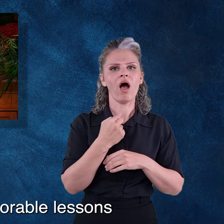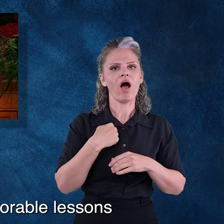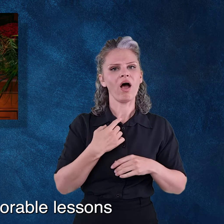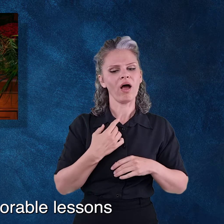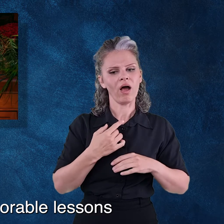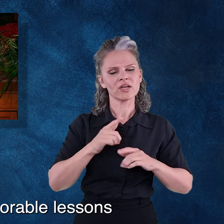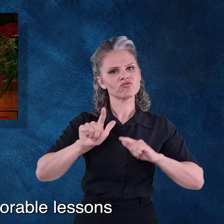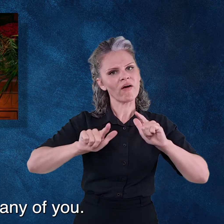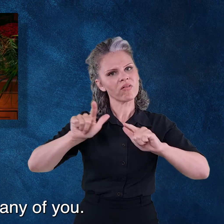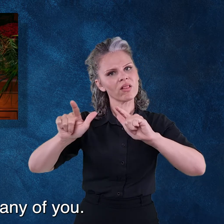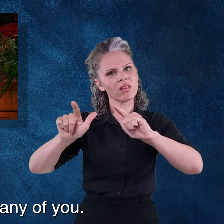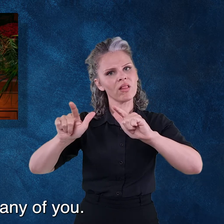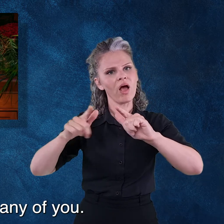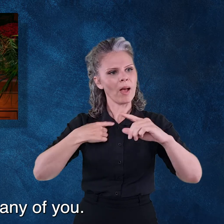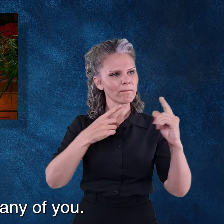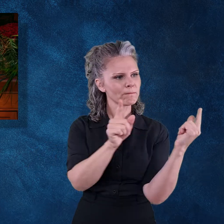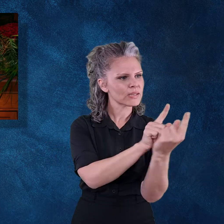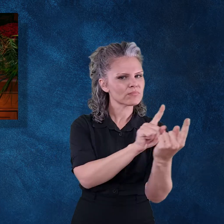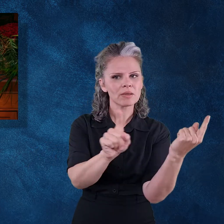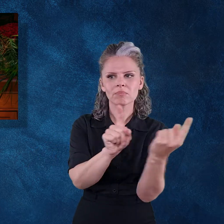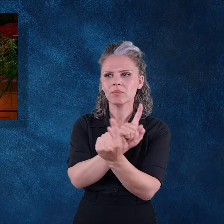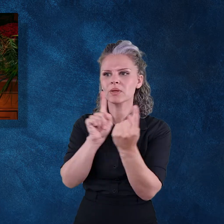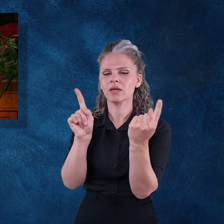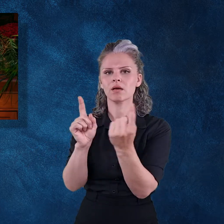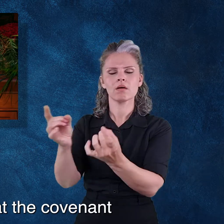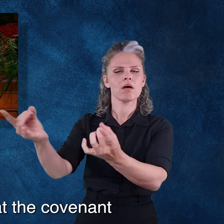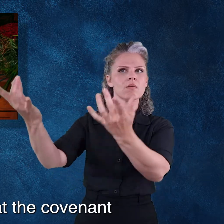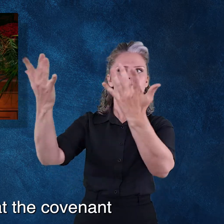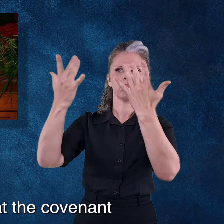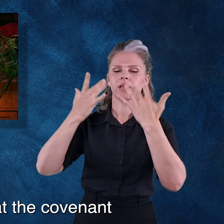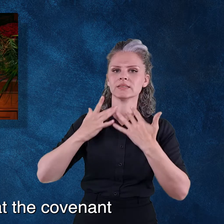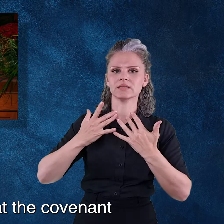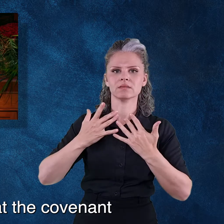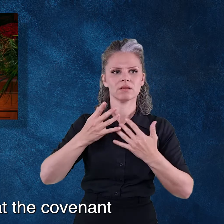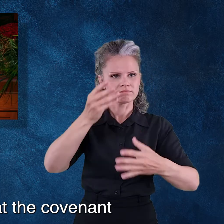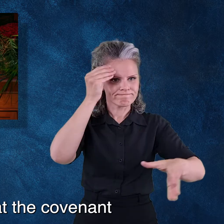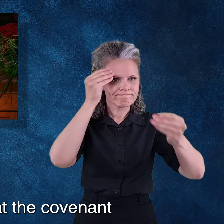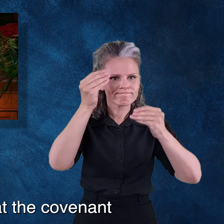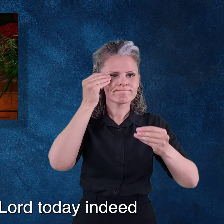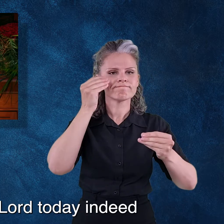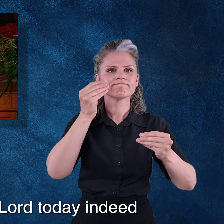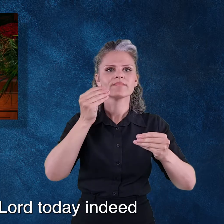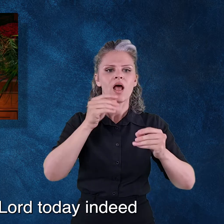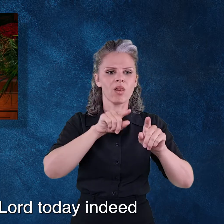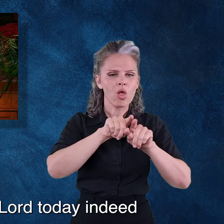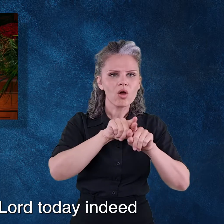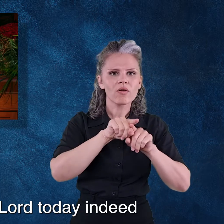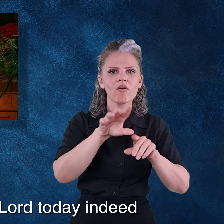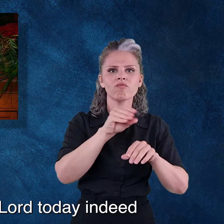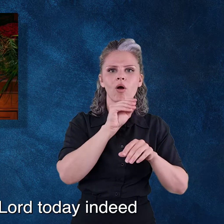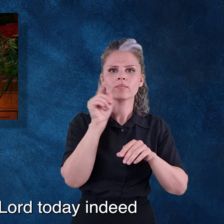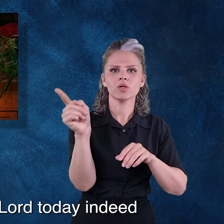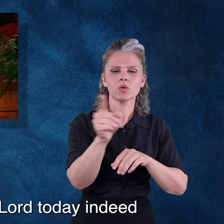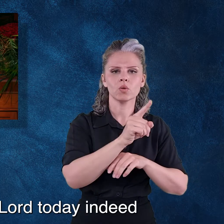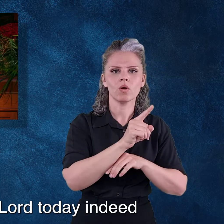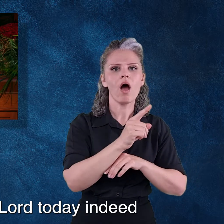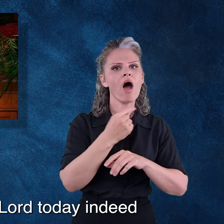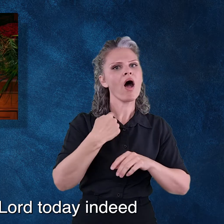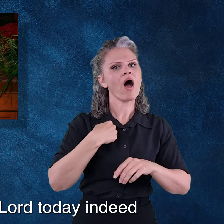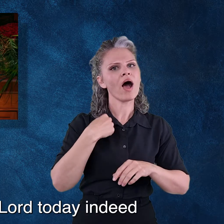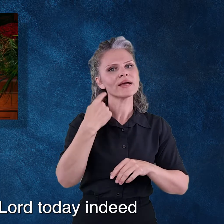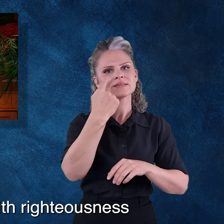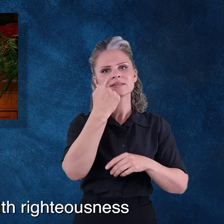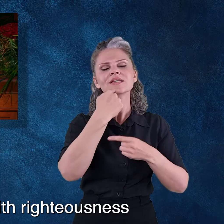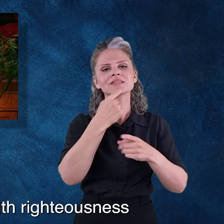memorable lessons from many of you. I testify that the covenant people of the Lord today indeed